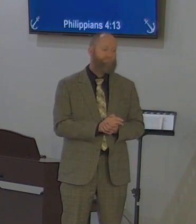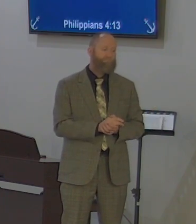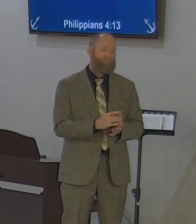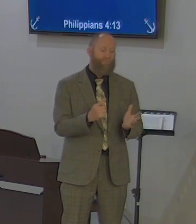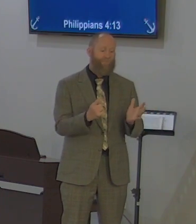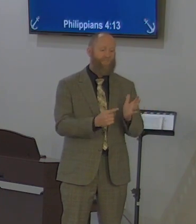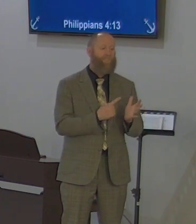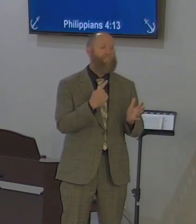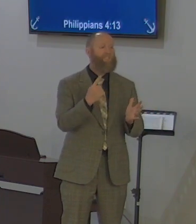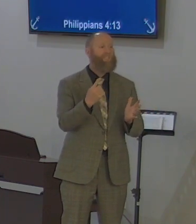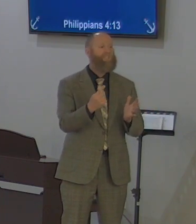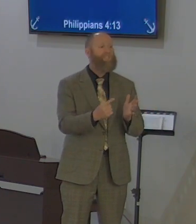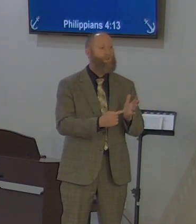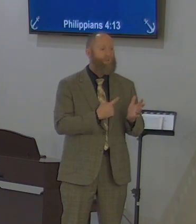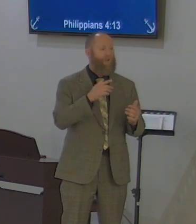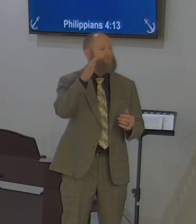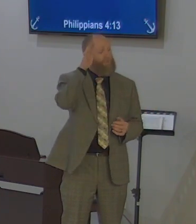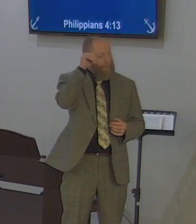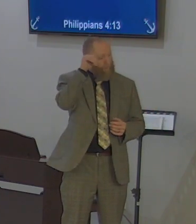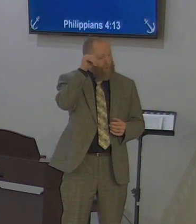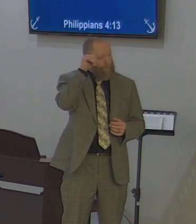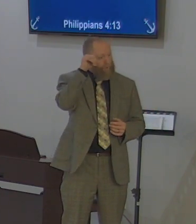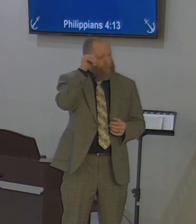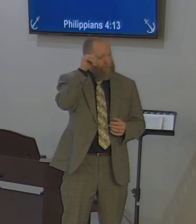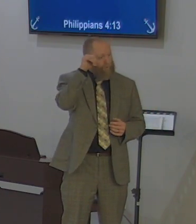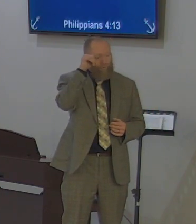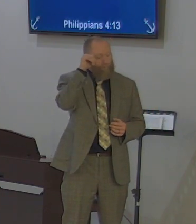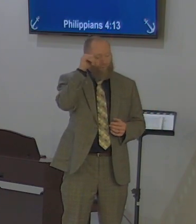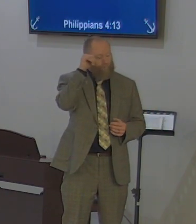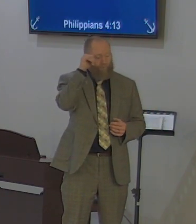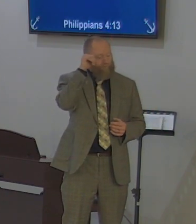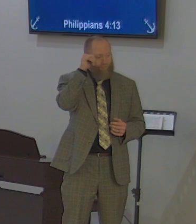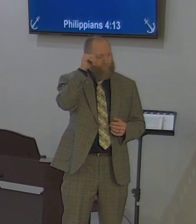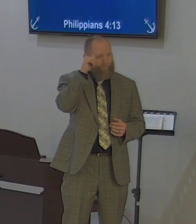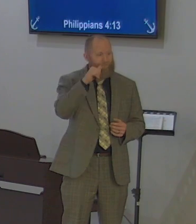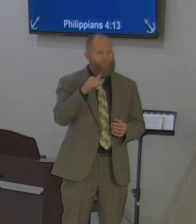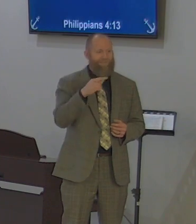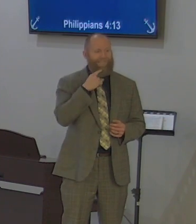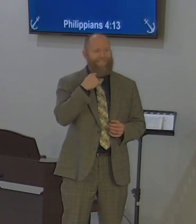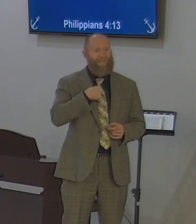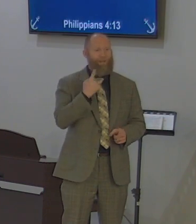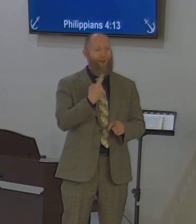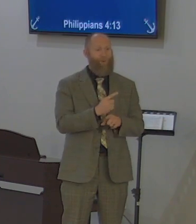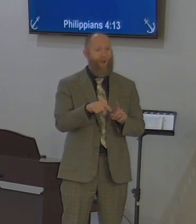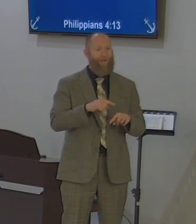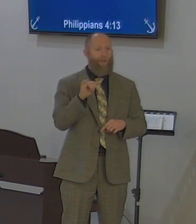Sometimes it's probably stubborn. Am I right about that?